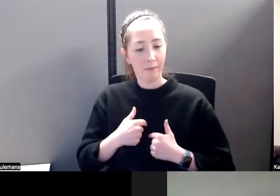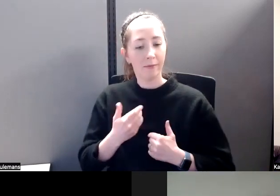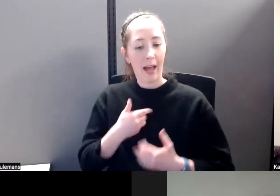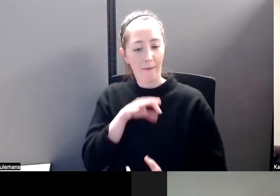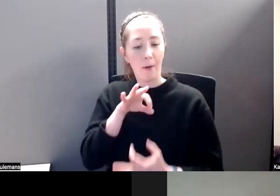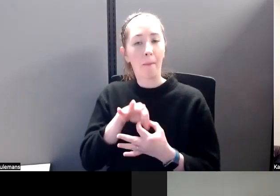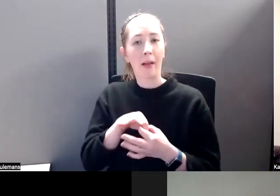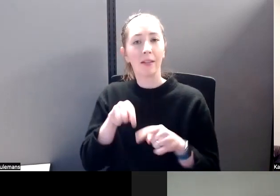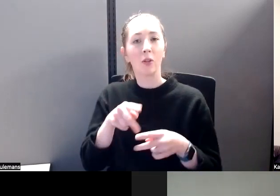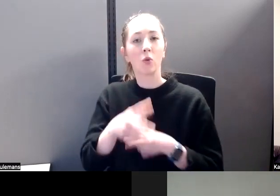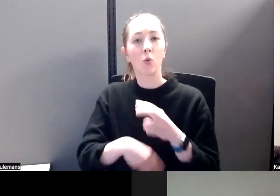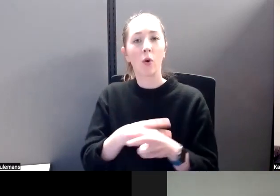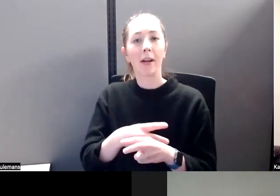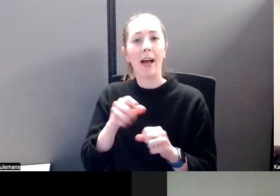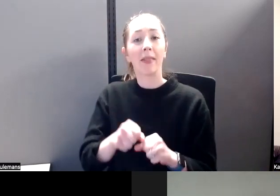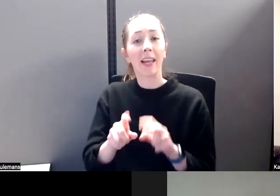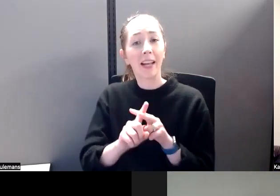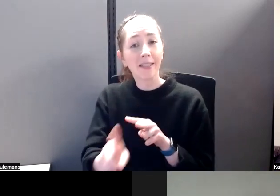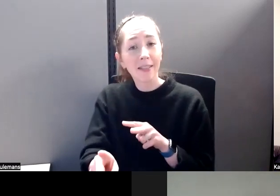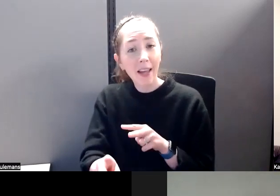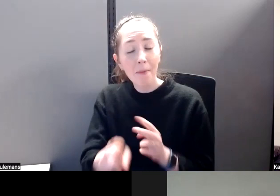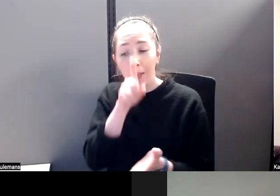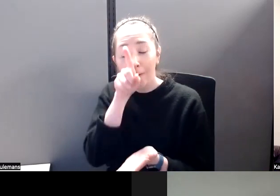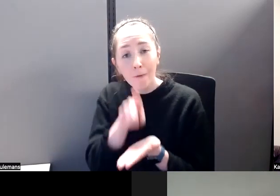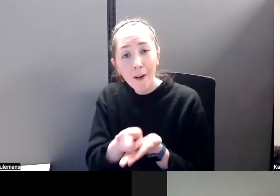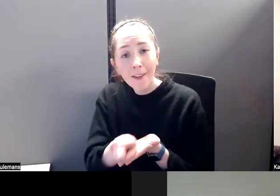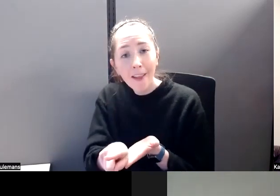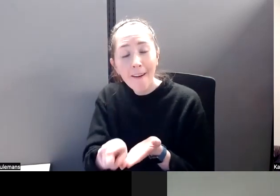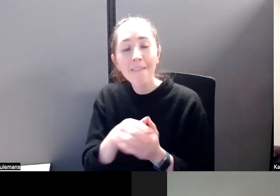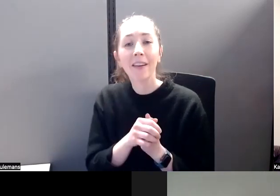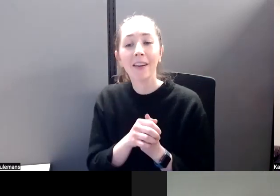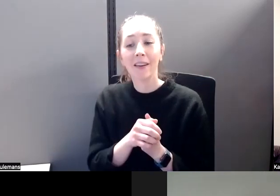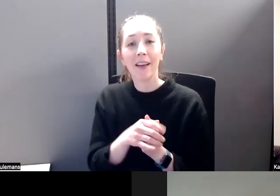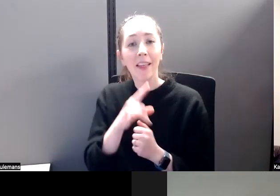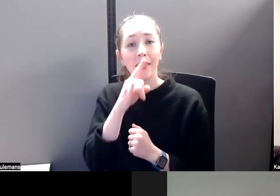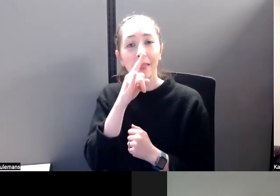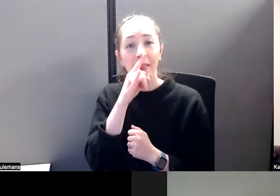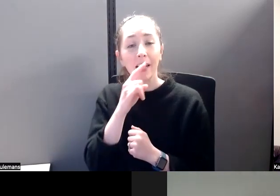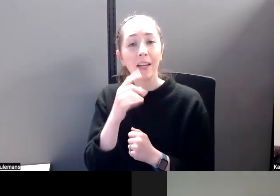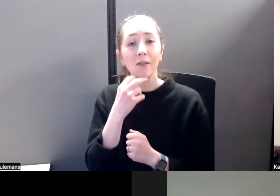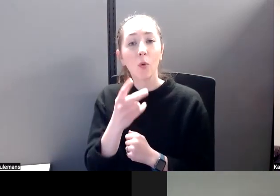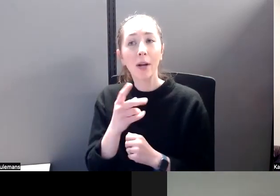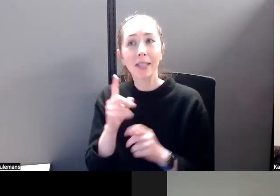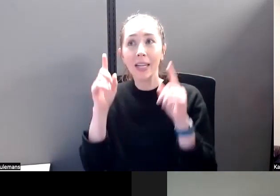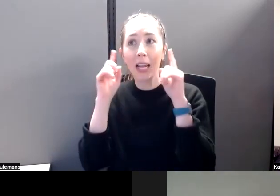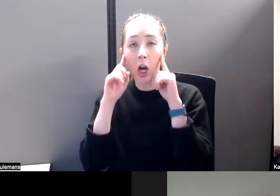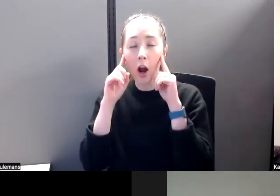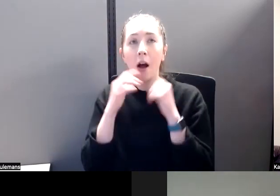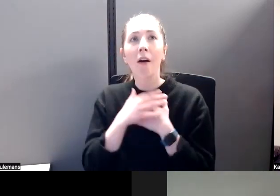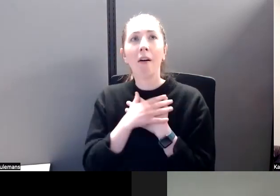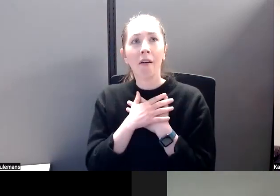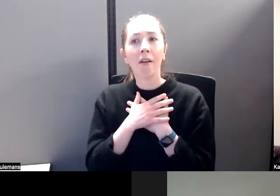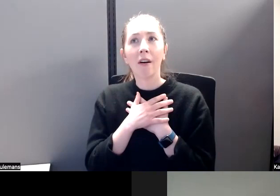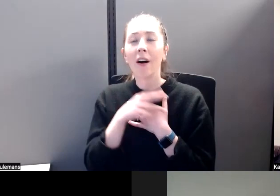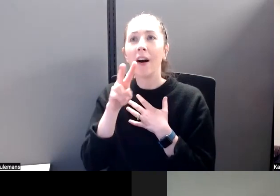that they can escape through something, that they can fall in love, that kid can hear his own voice in there, see himself on there and go, okay, I'm